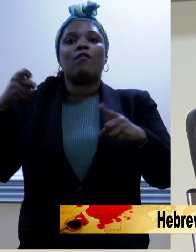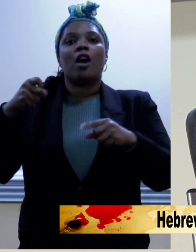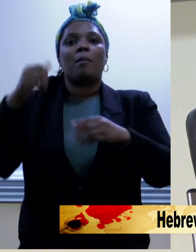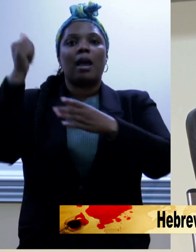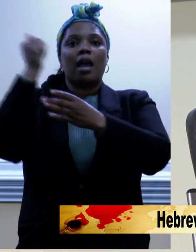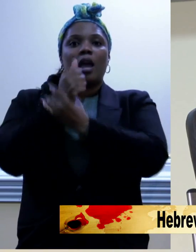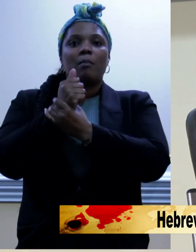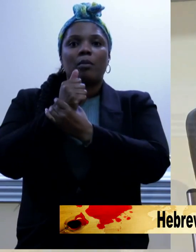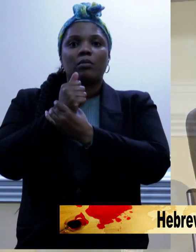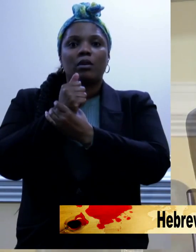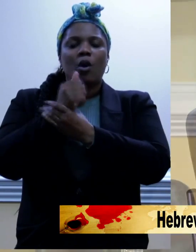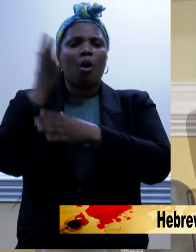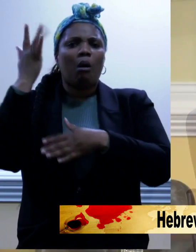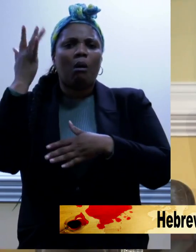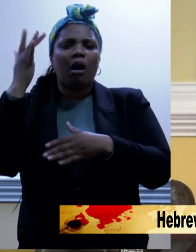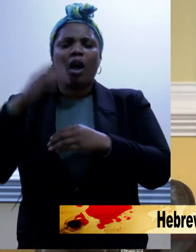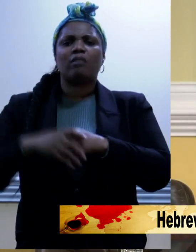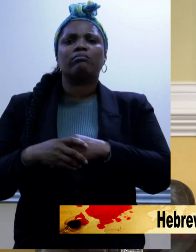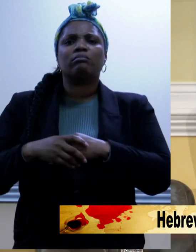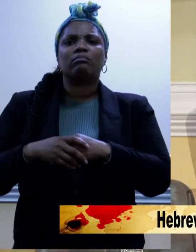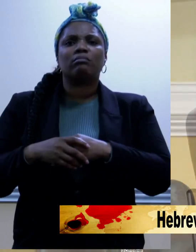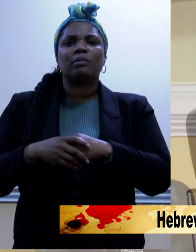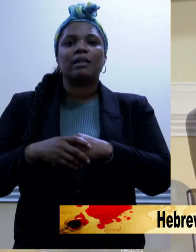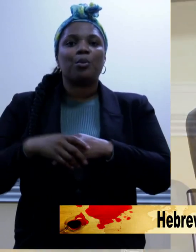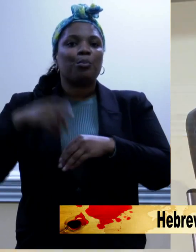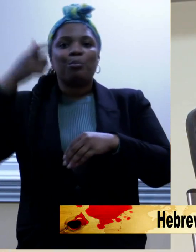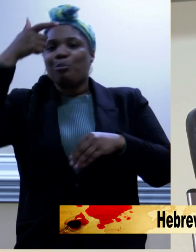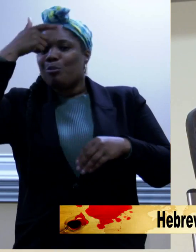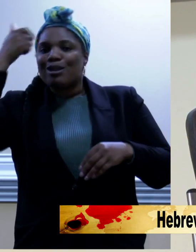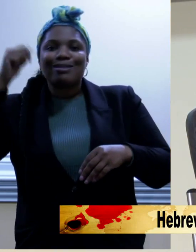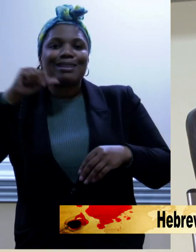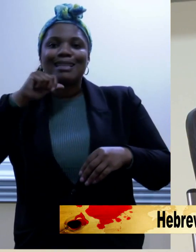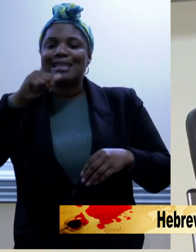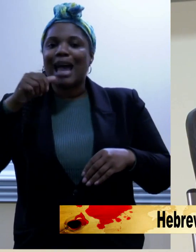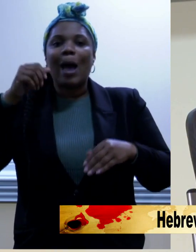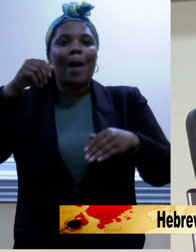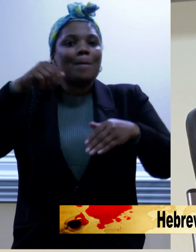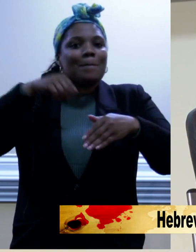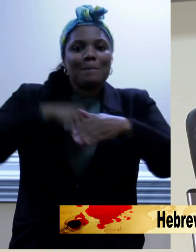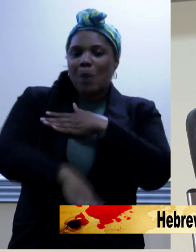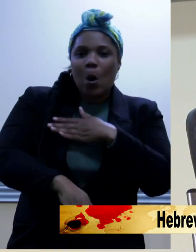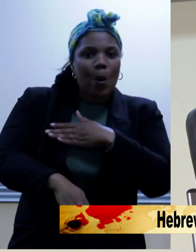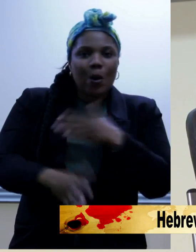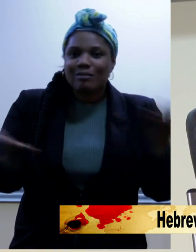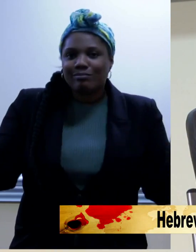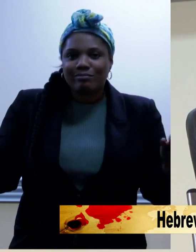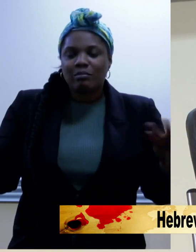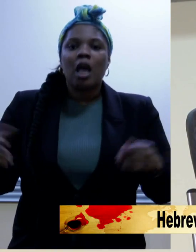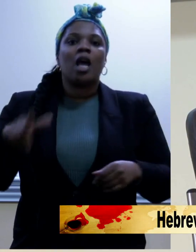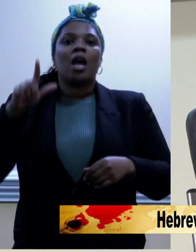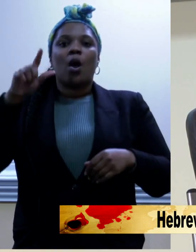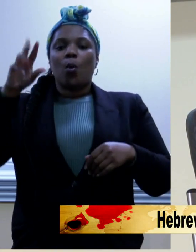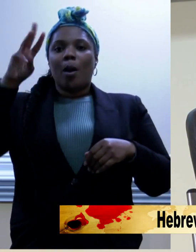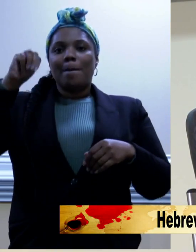You mean, why was that? Go ahead. For he was yet in the loins of his father when Melchizedek met him.